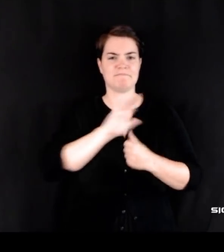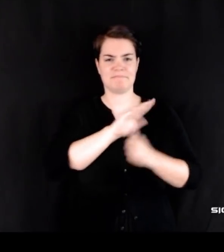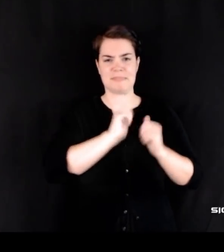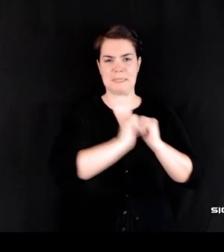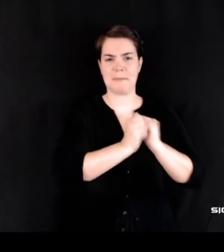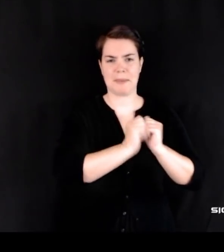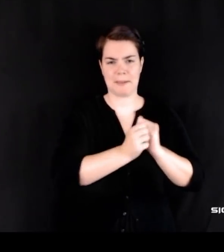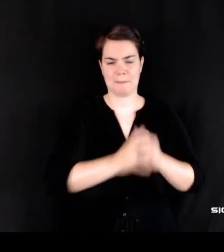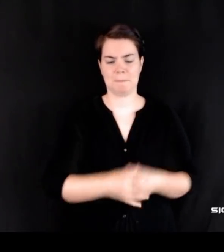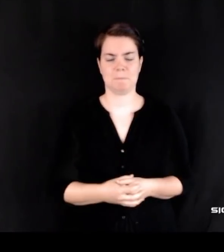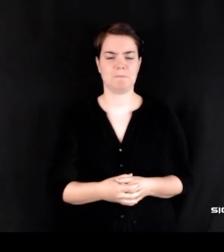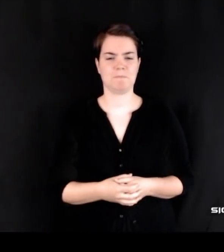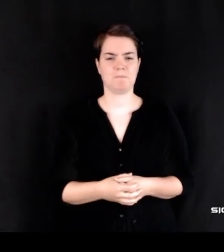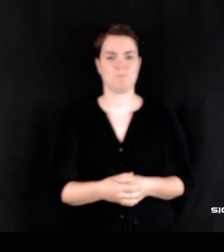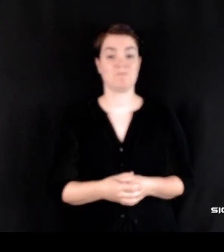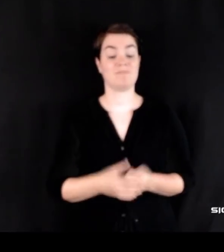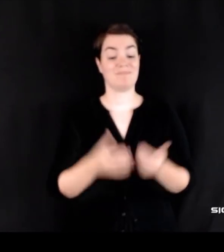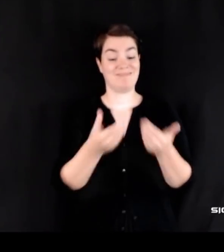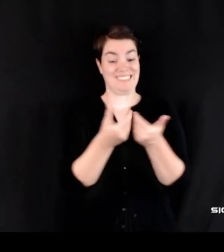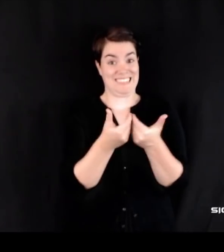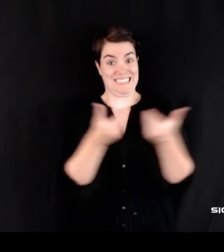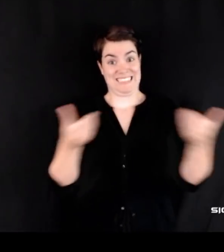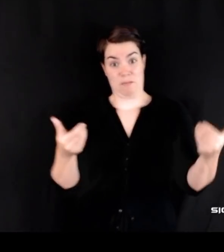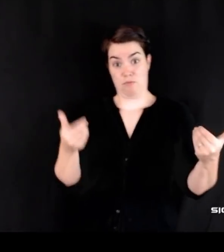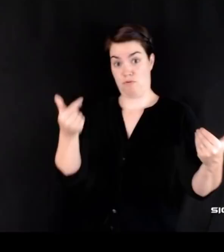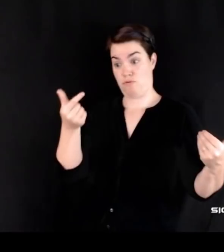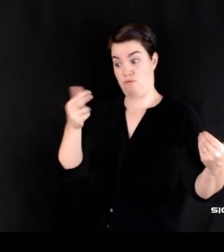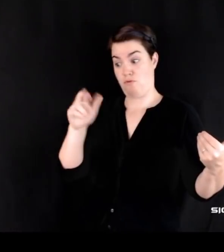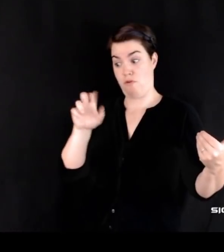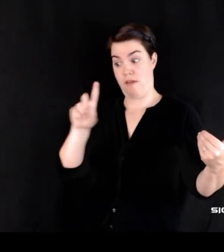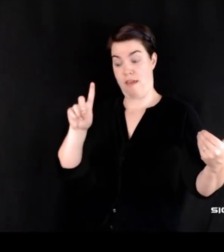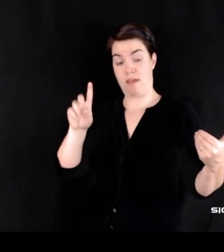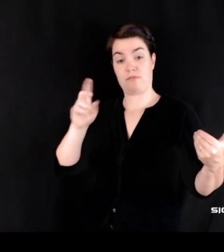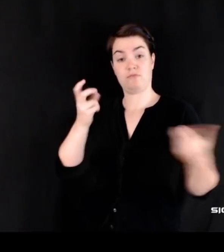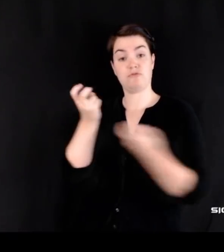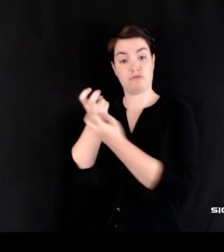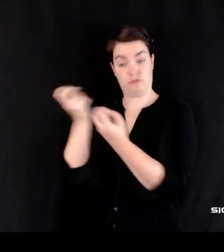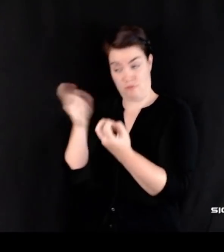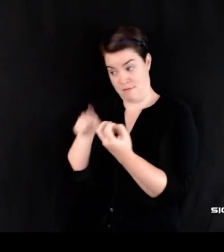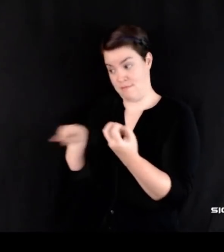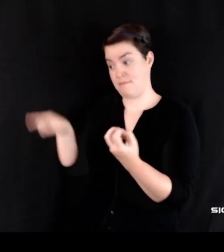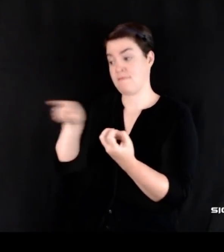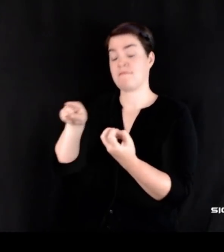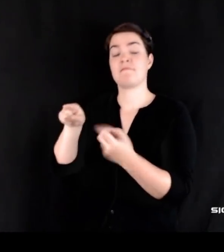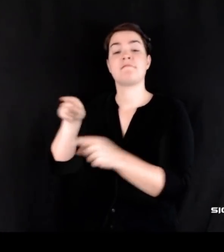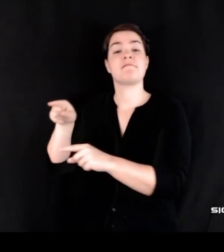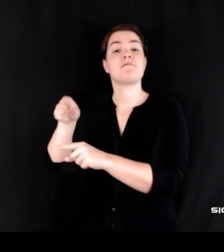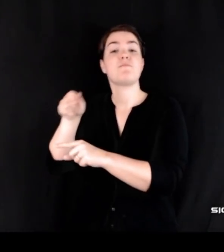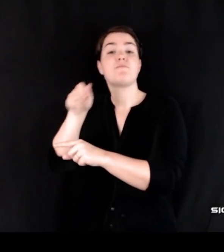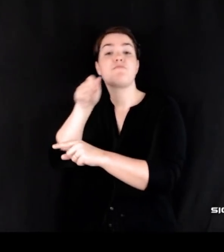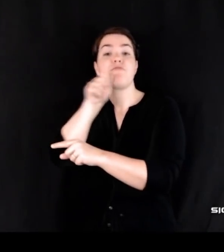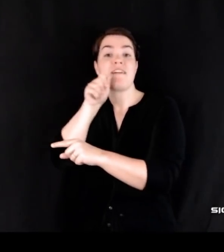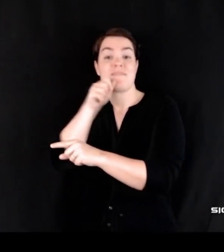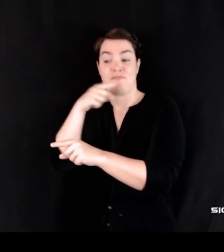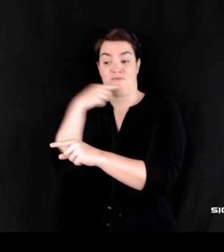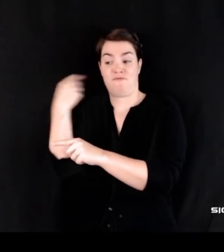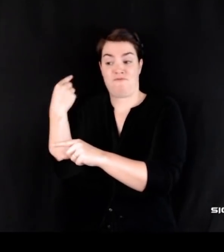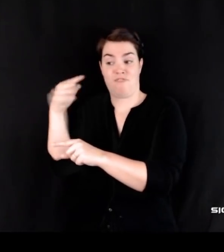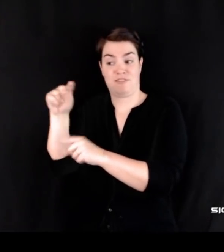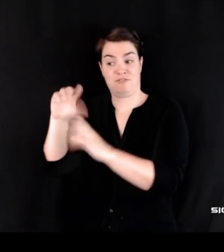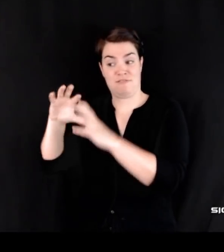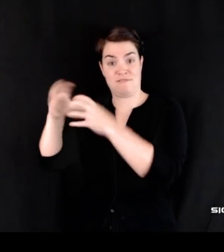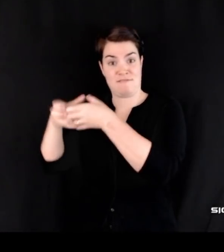as the grand jury alleged in a separate indictment, a private Russian entity engaged in a social media